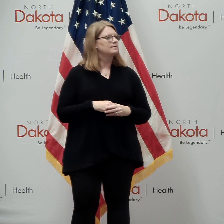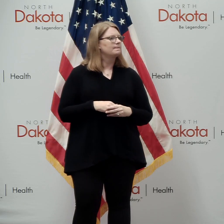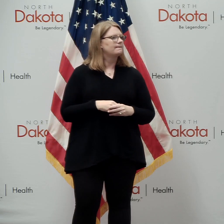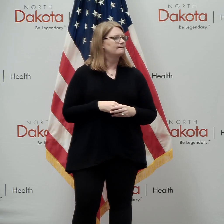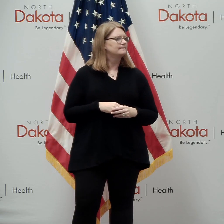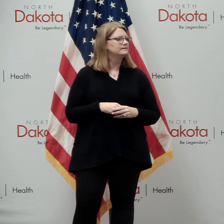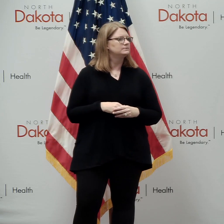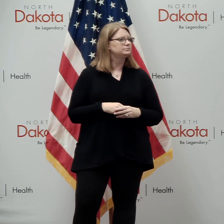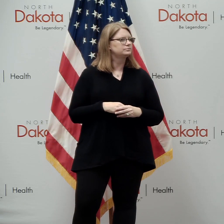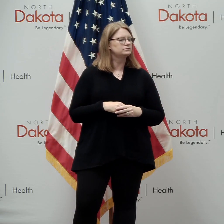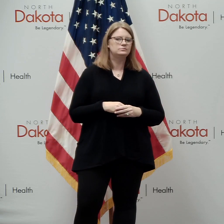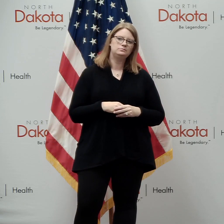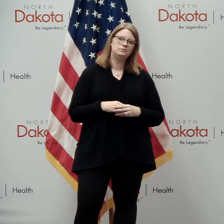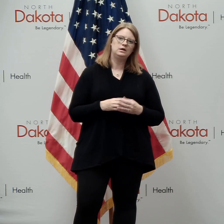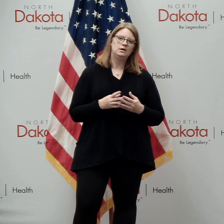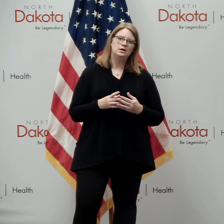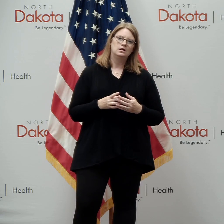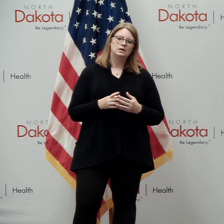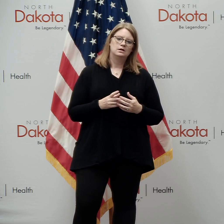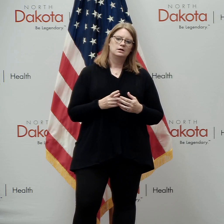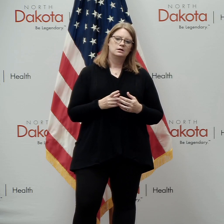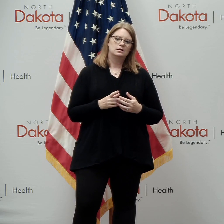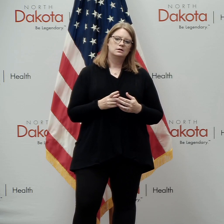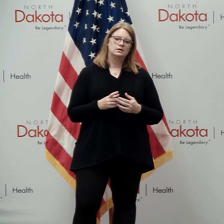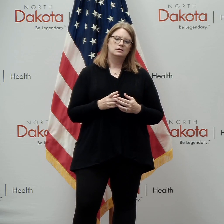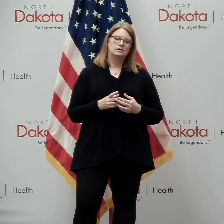about the three